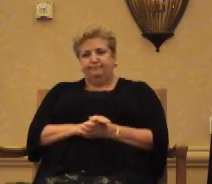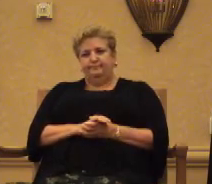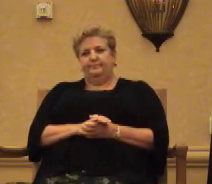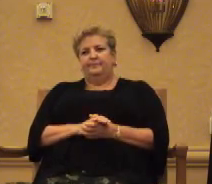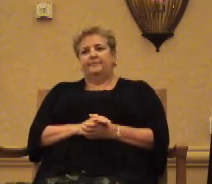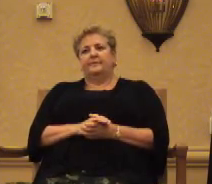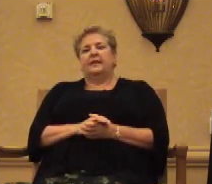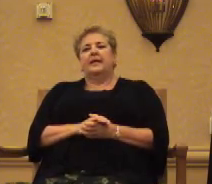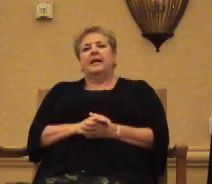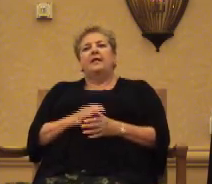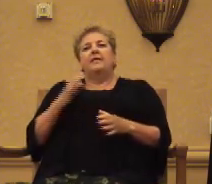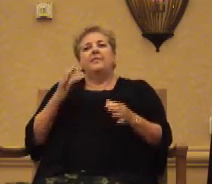the courts were talking about juvenile